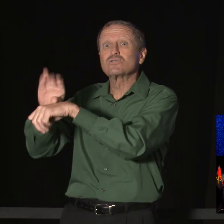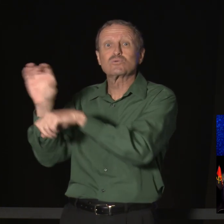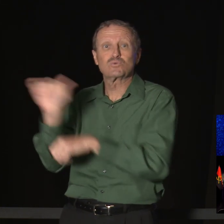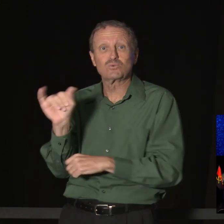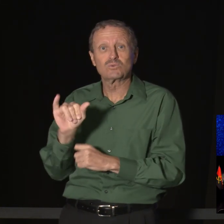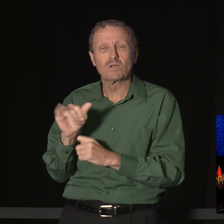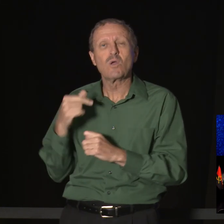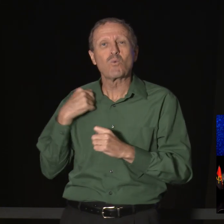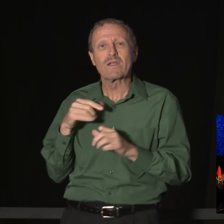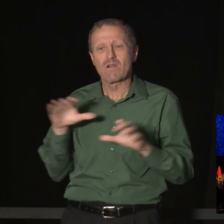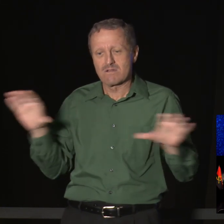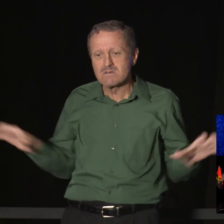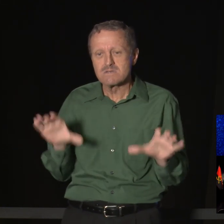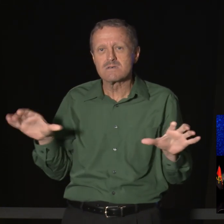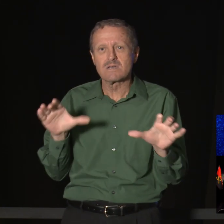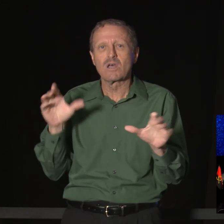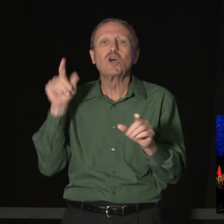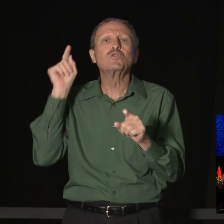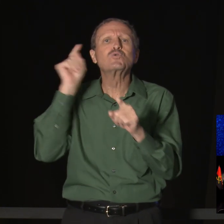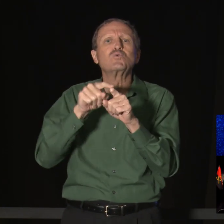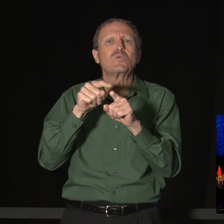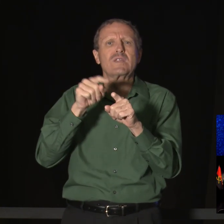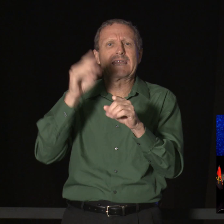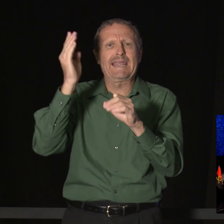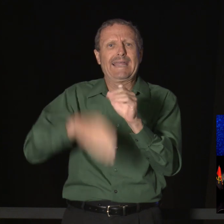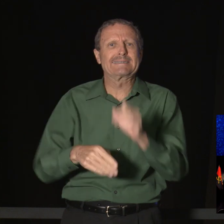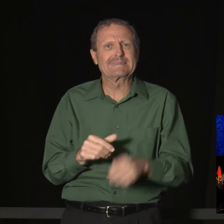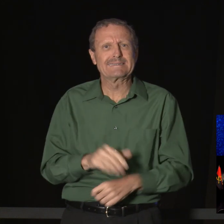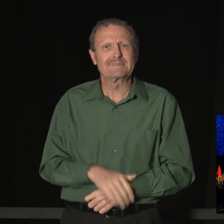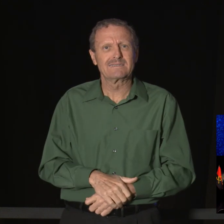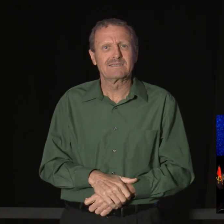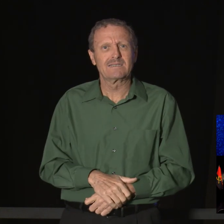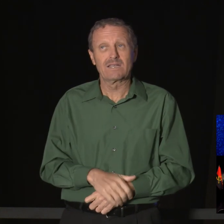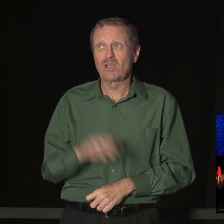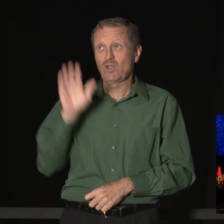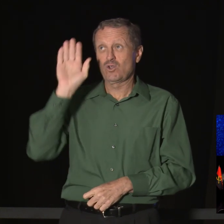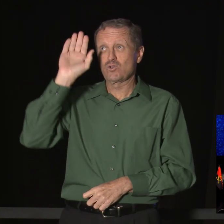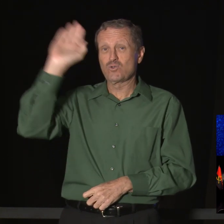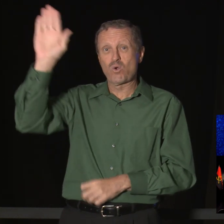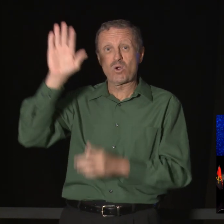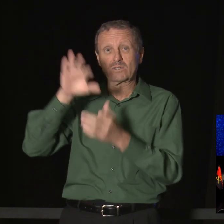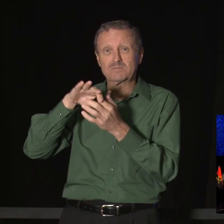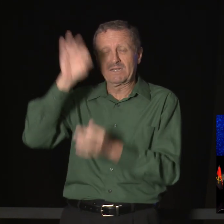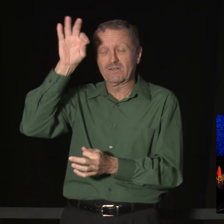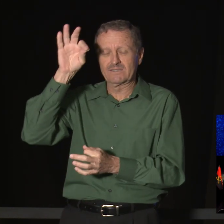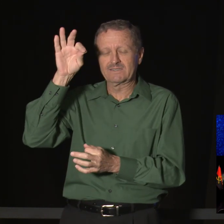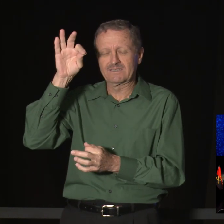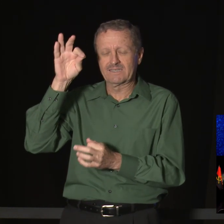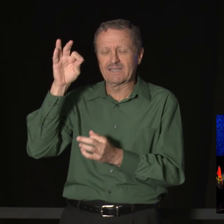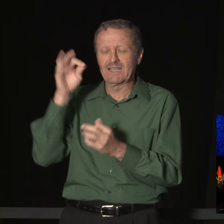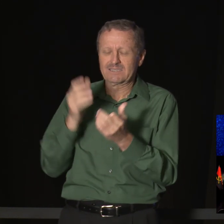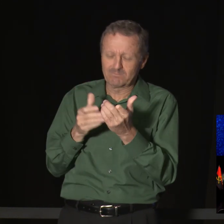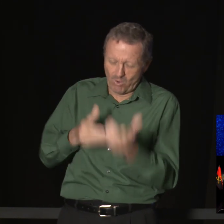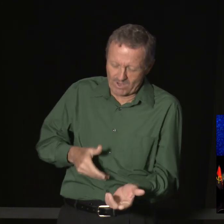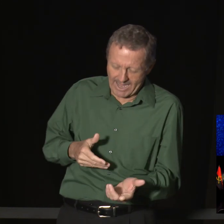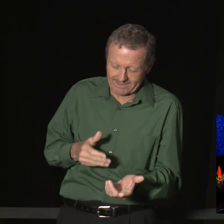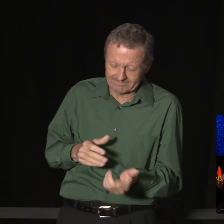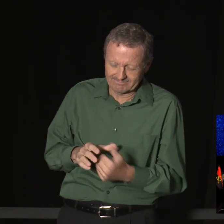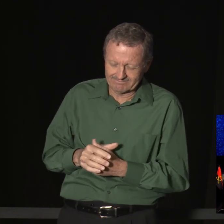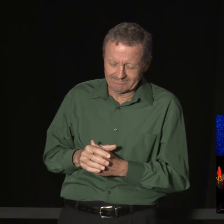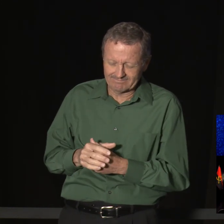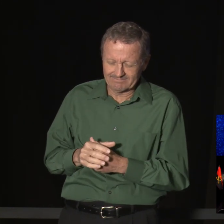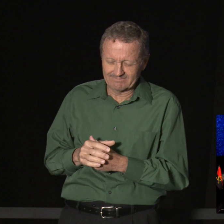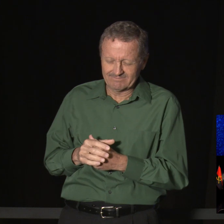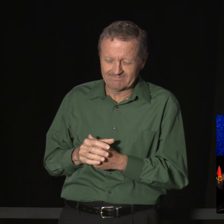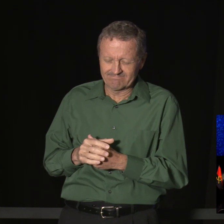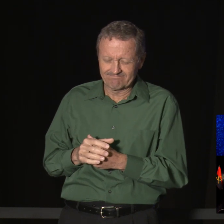that we are mobilized to the end, and your spirit is poured out. The men servants, your maid